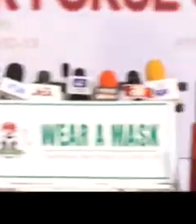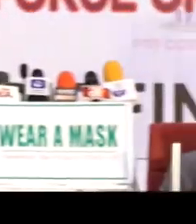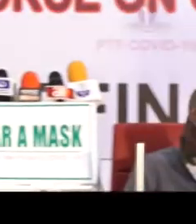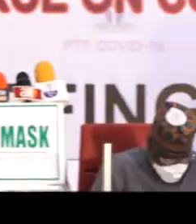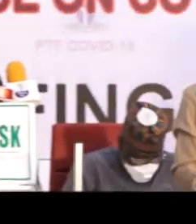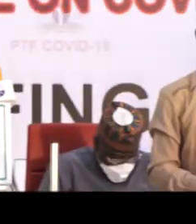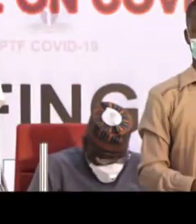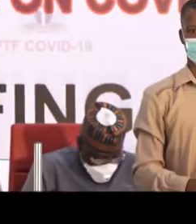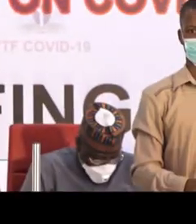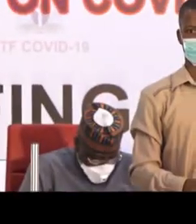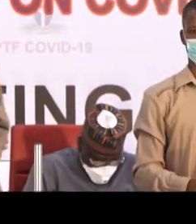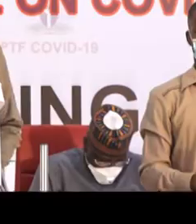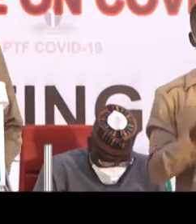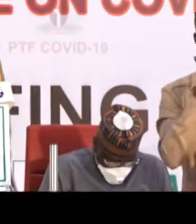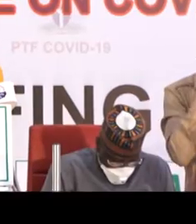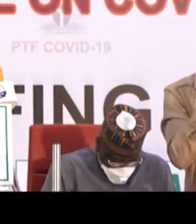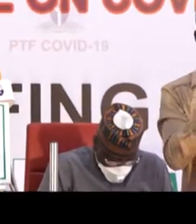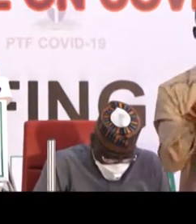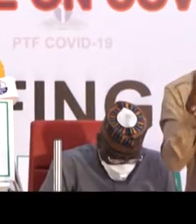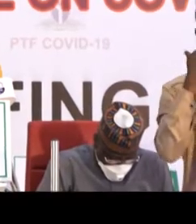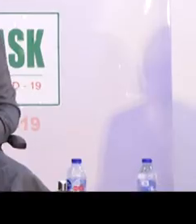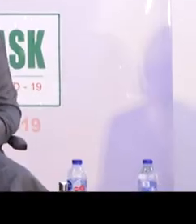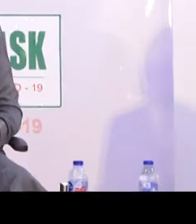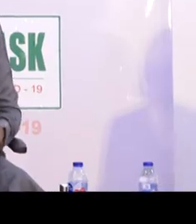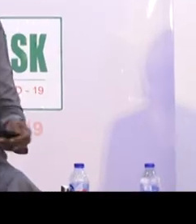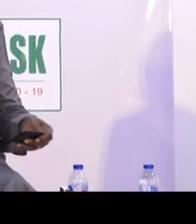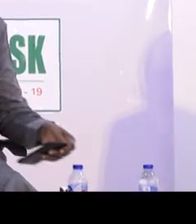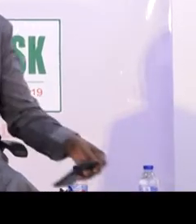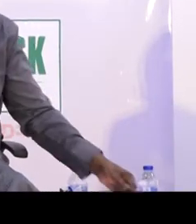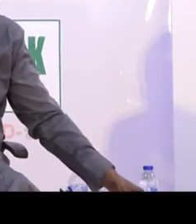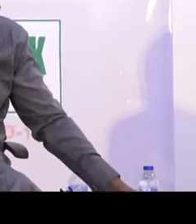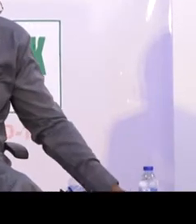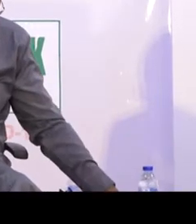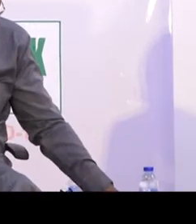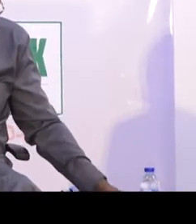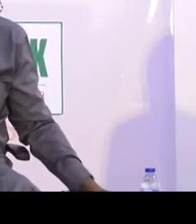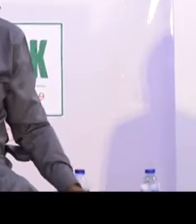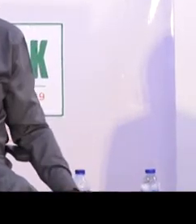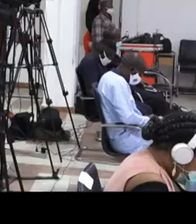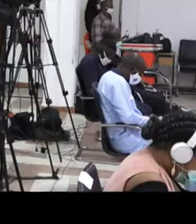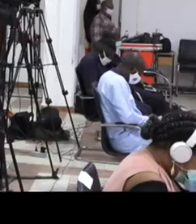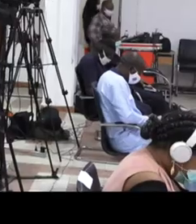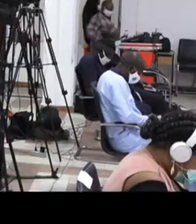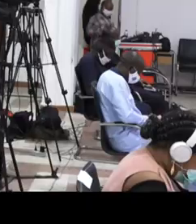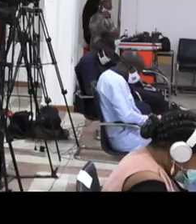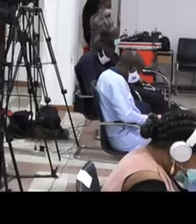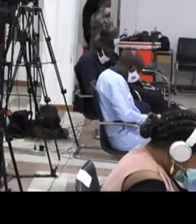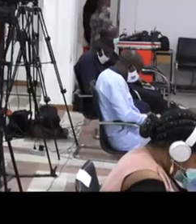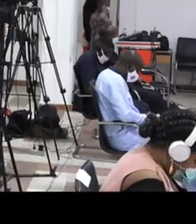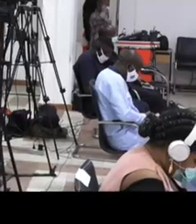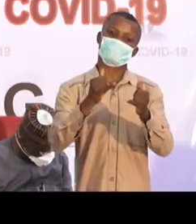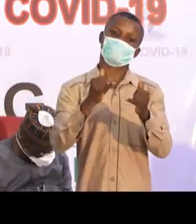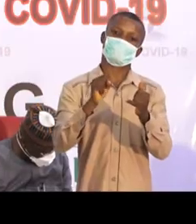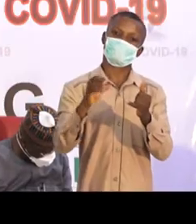Affairs announced a suspension of evacuation of Nigerians abroad, until fresh protocols that are being worked out are fine